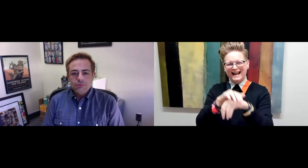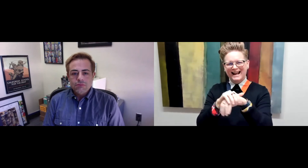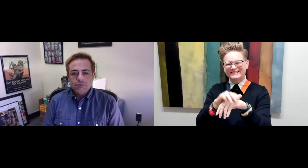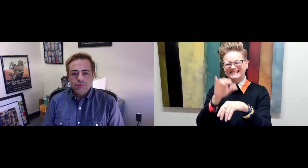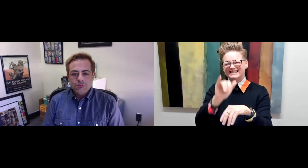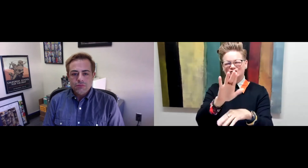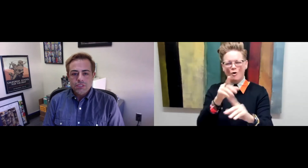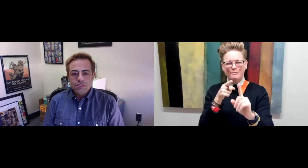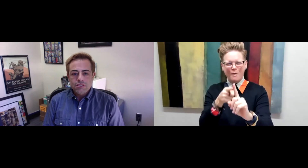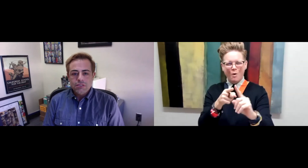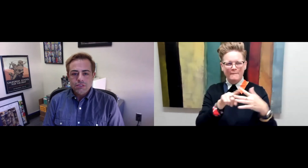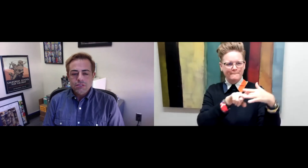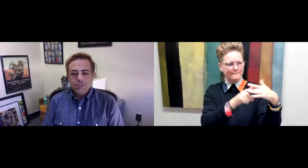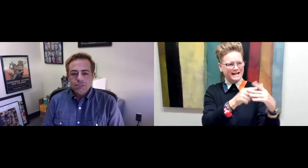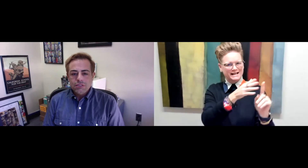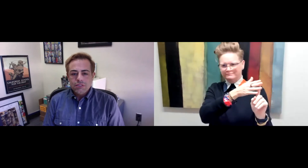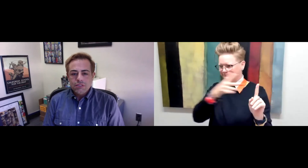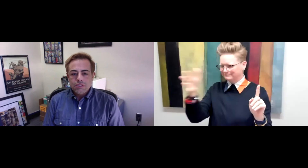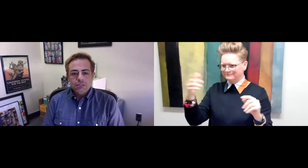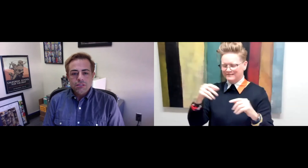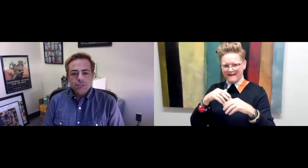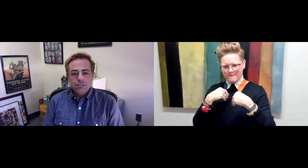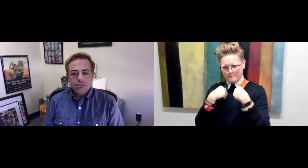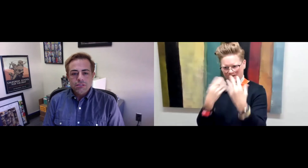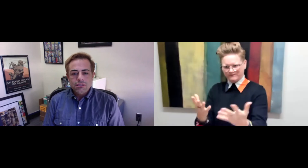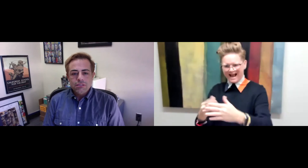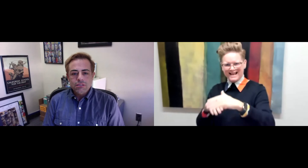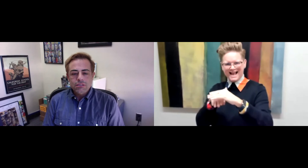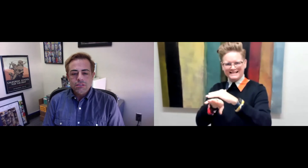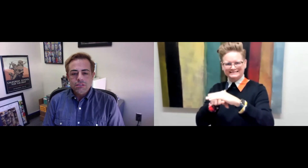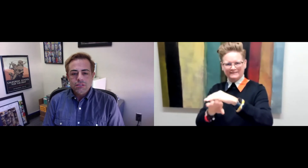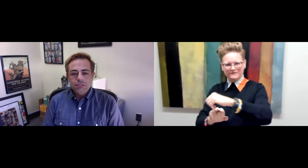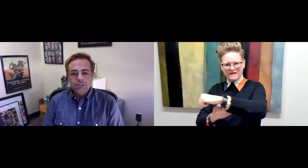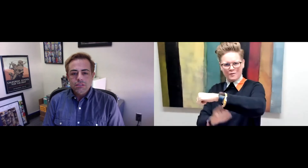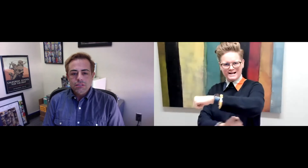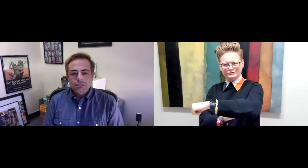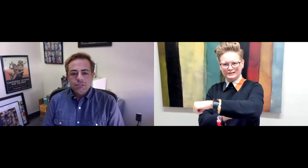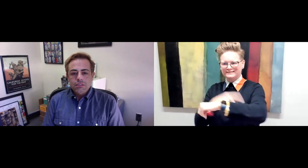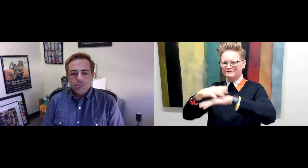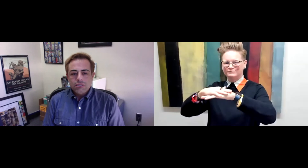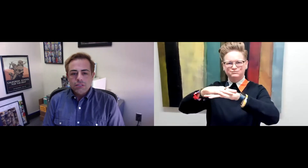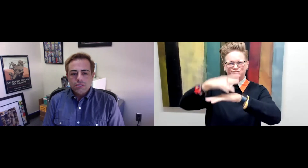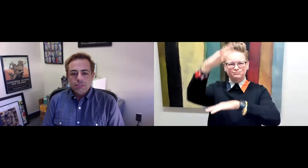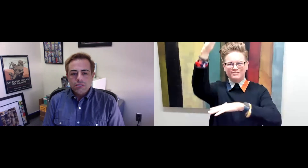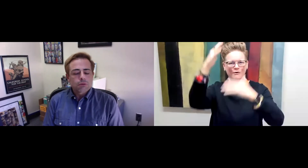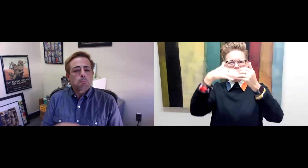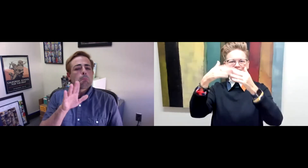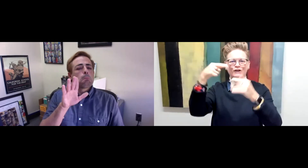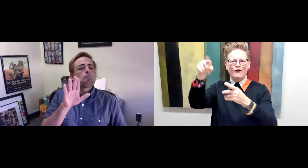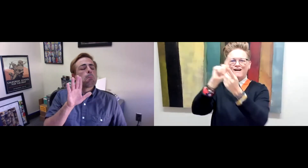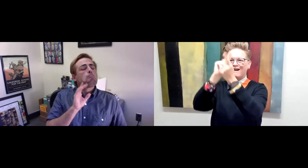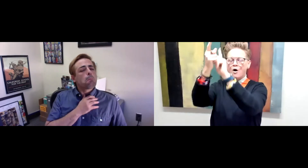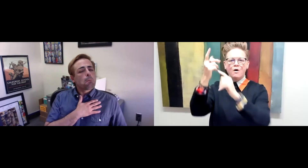of both languages is ASL in both languages, right? So we provide access and a foundation